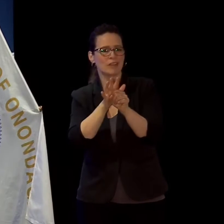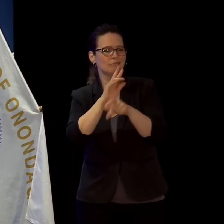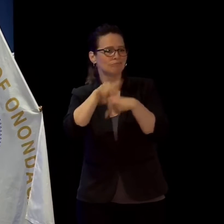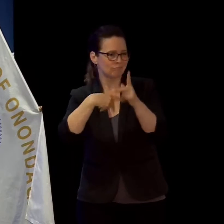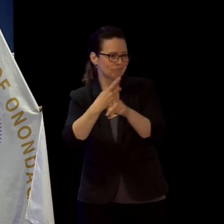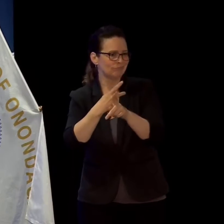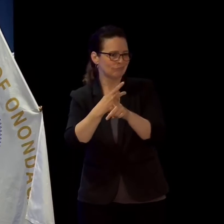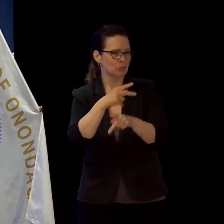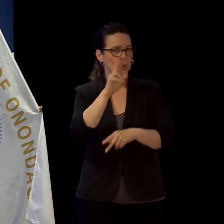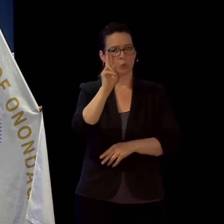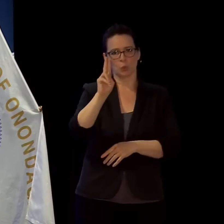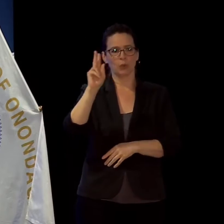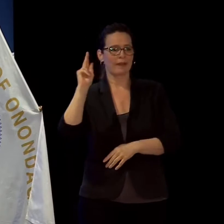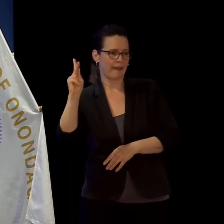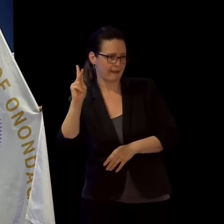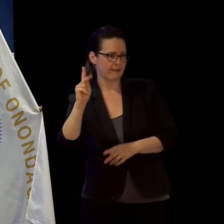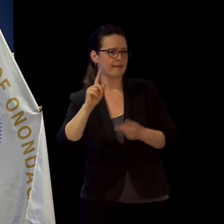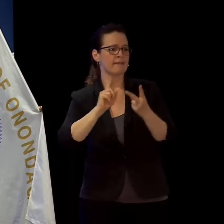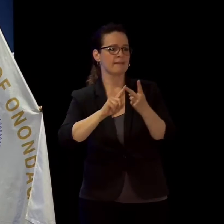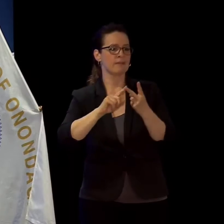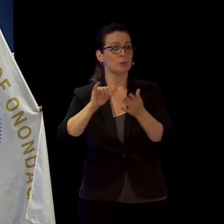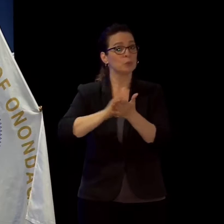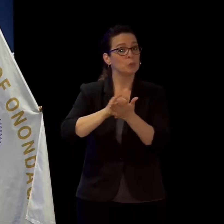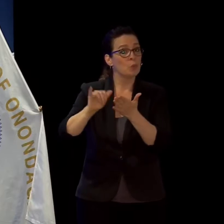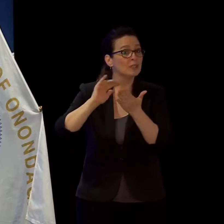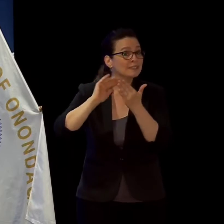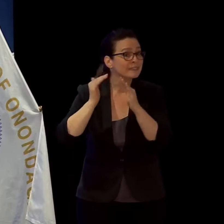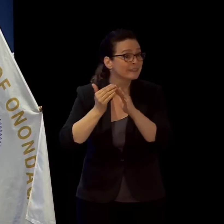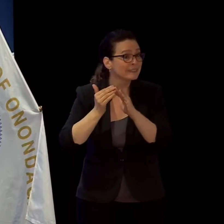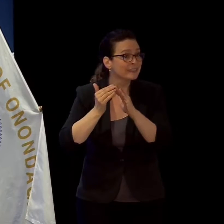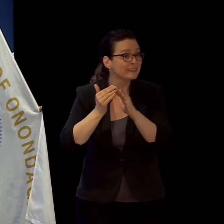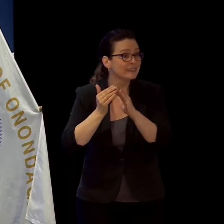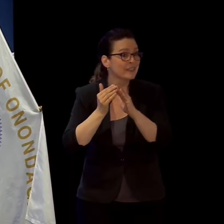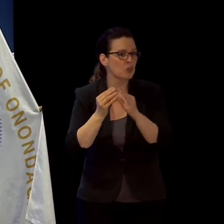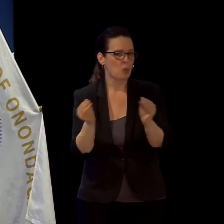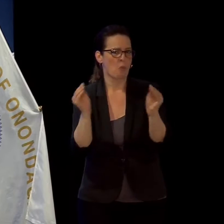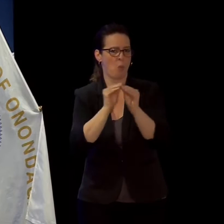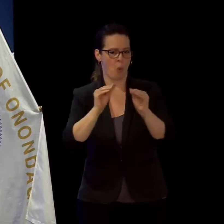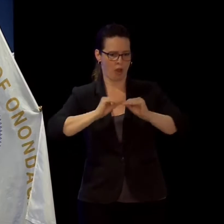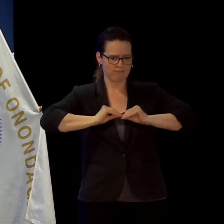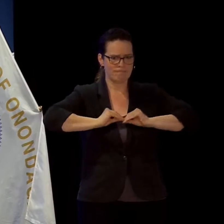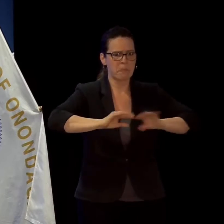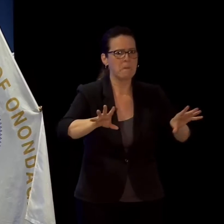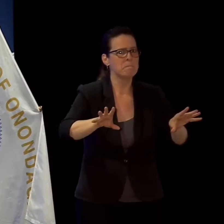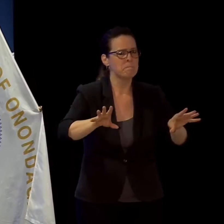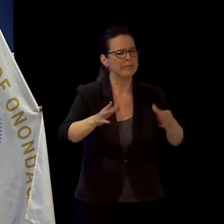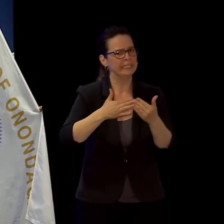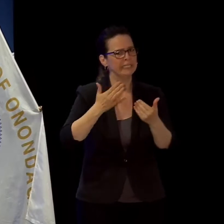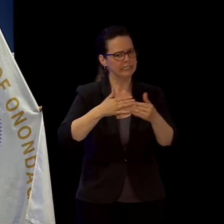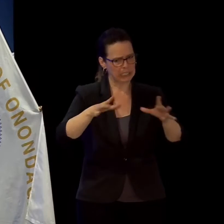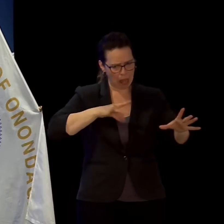variant, they are more contagious. So what we see now is you could have a situation